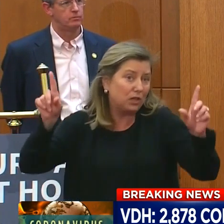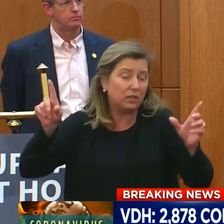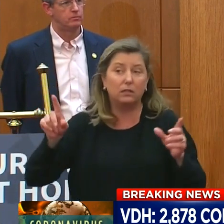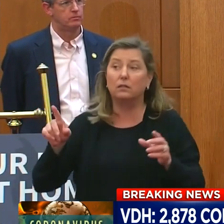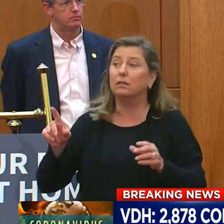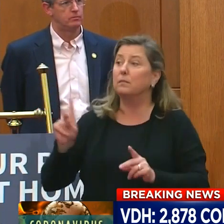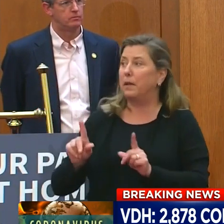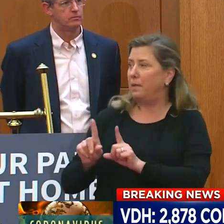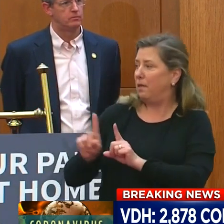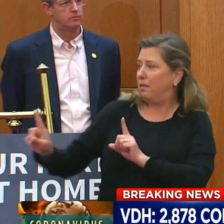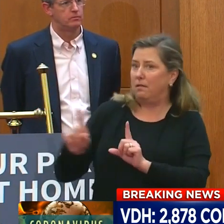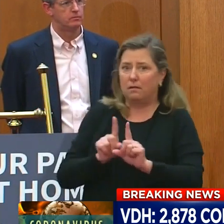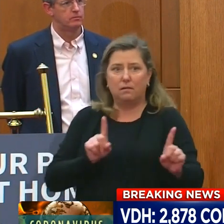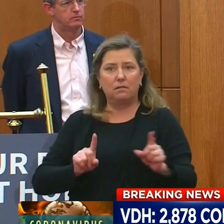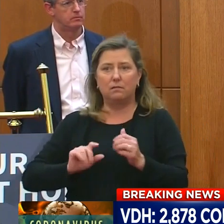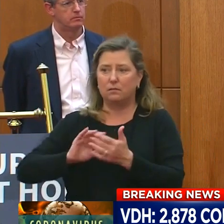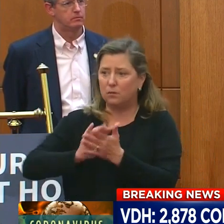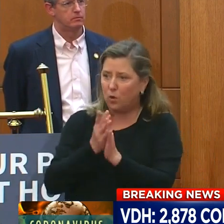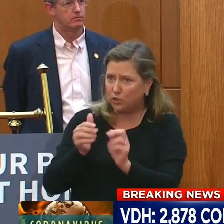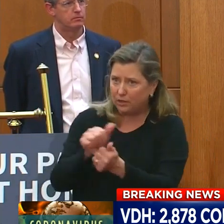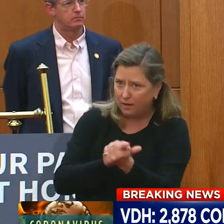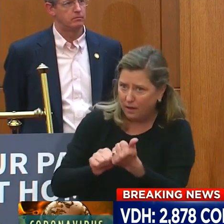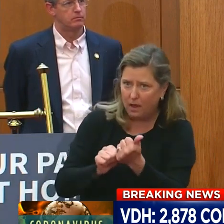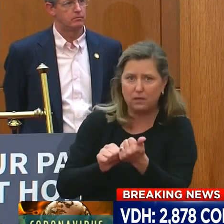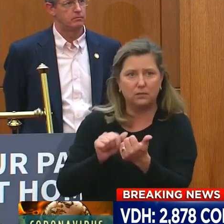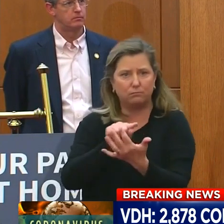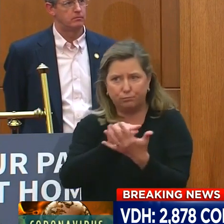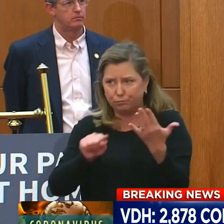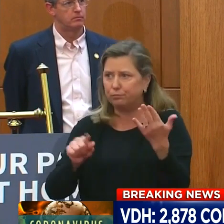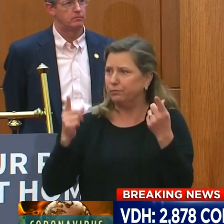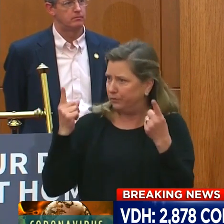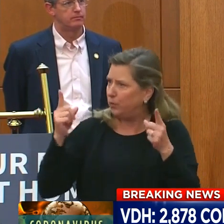social distancing, the frequent hand washing, all of these